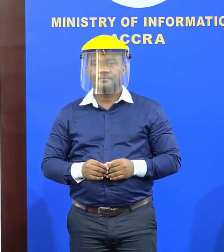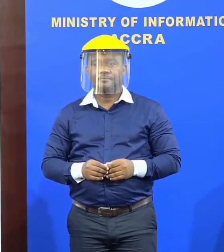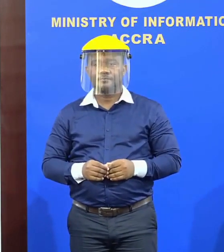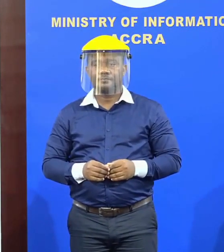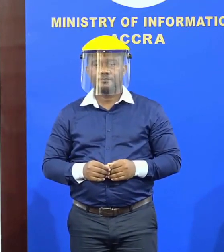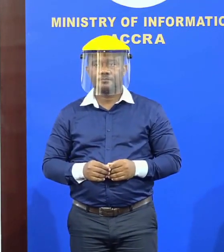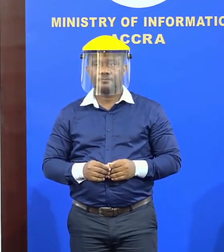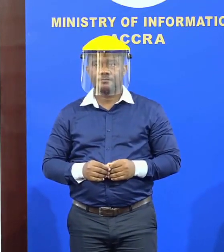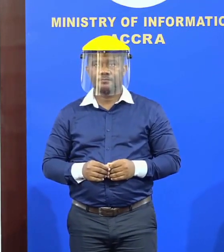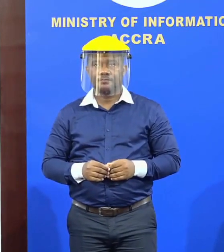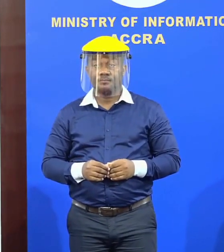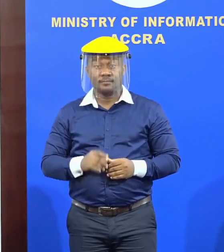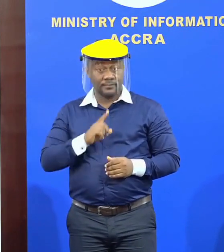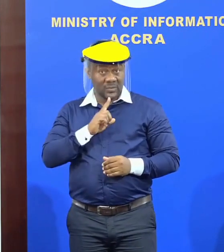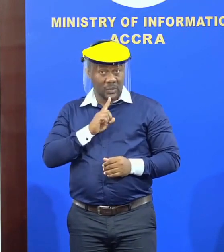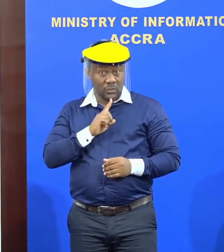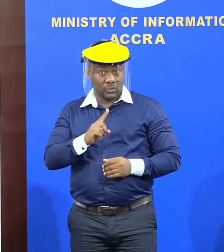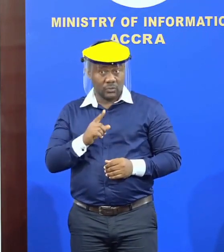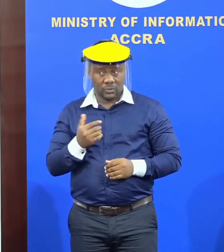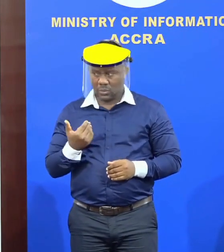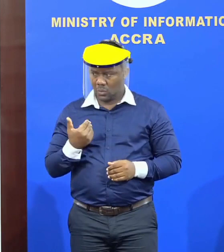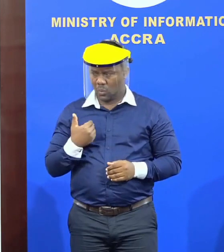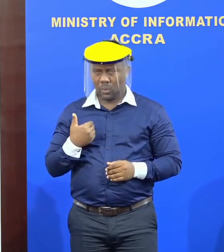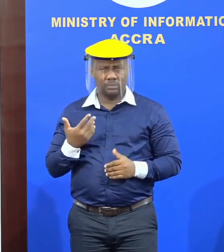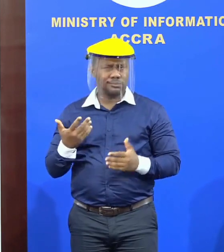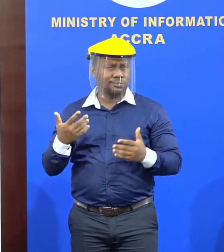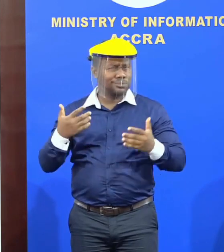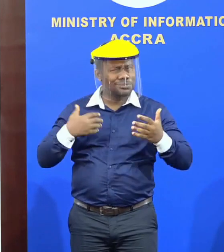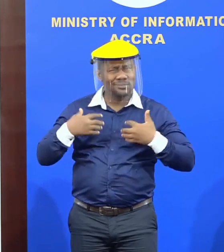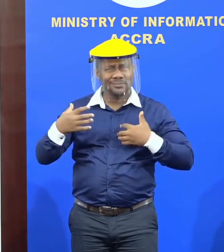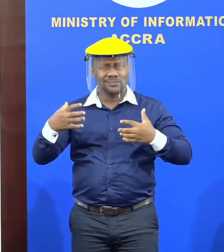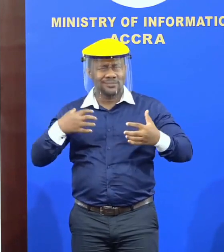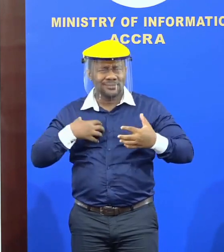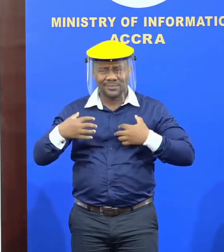been a lot of talk about this. We've had